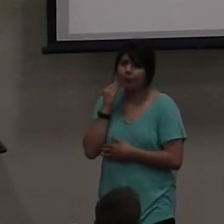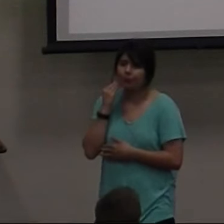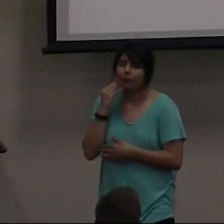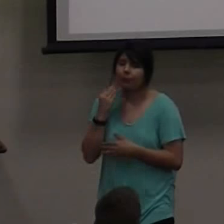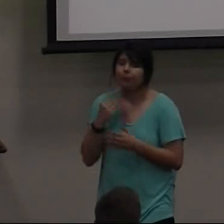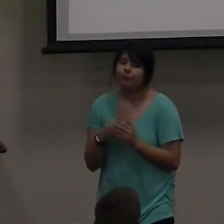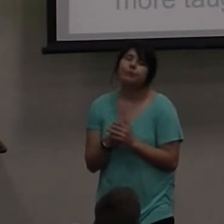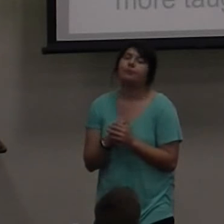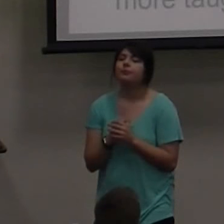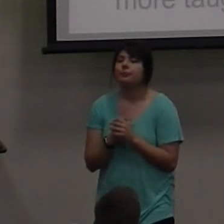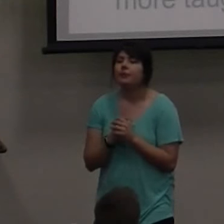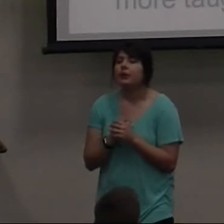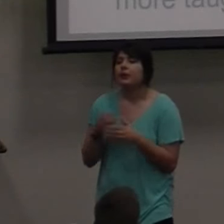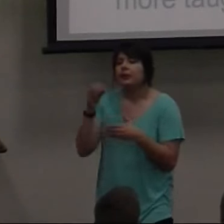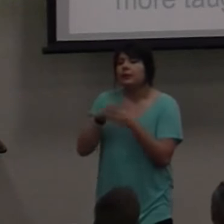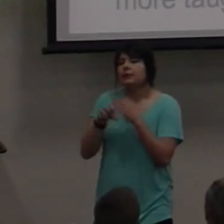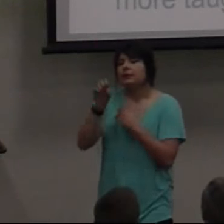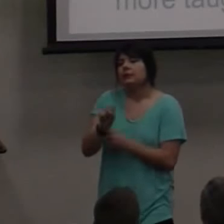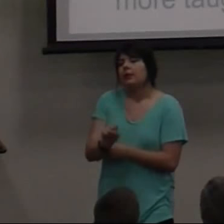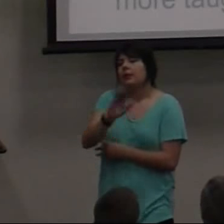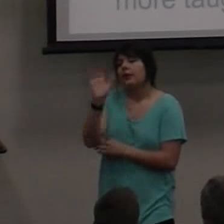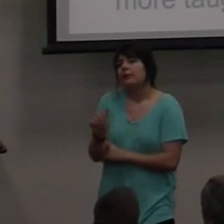In South Africa's